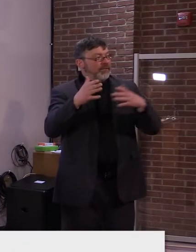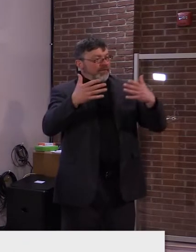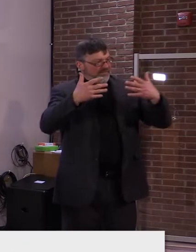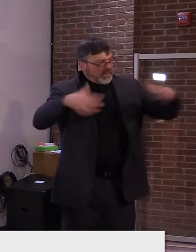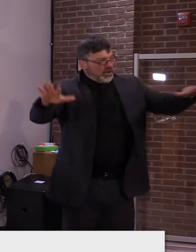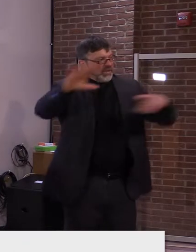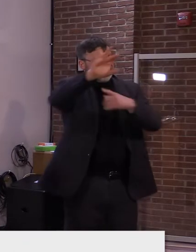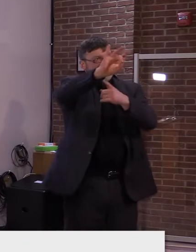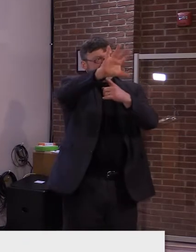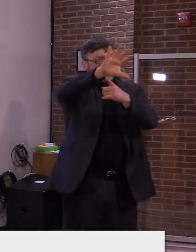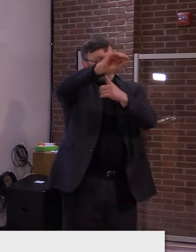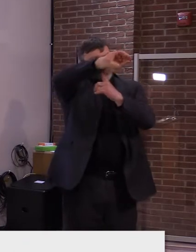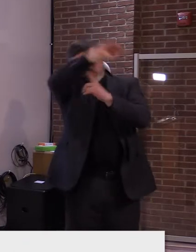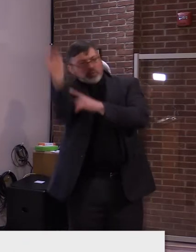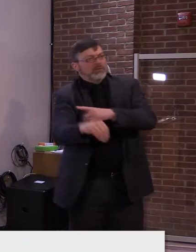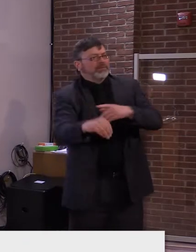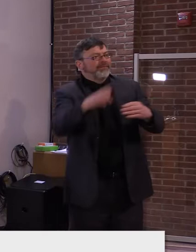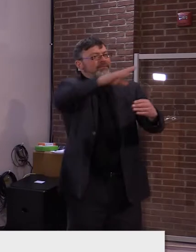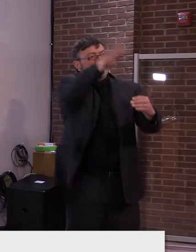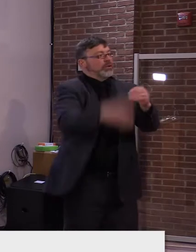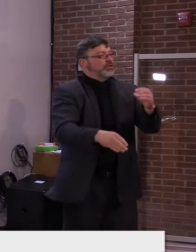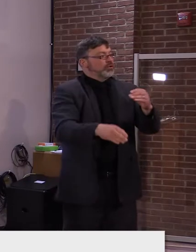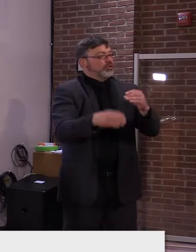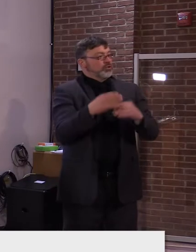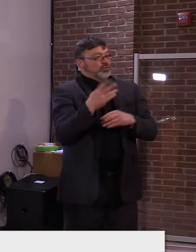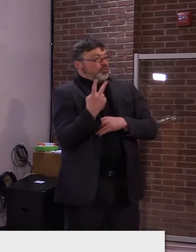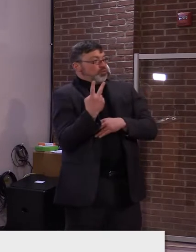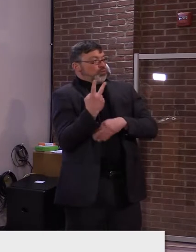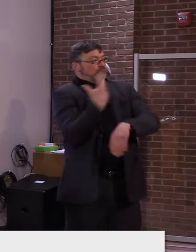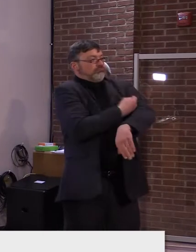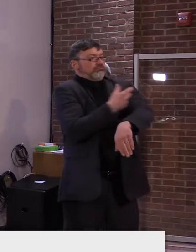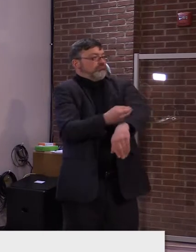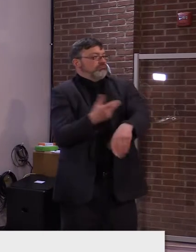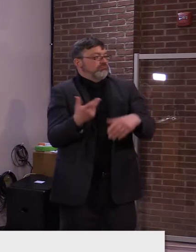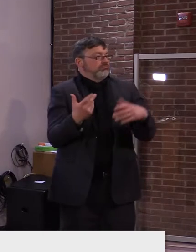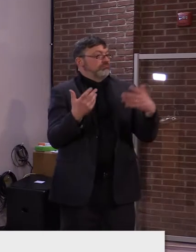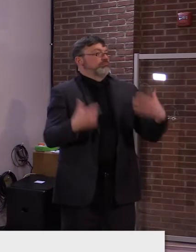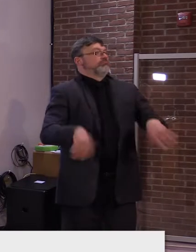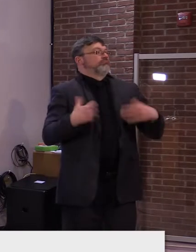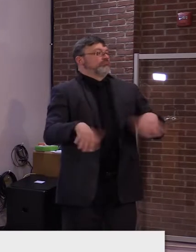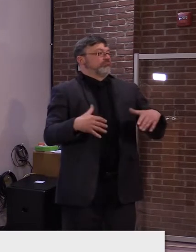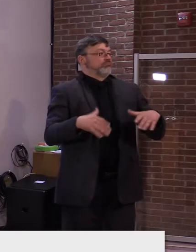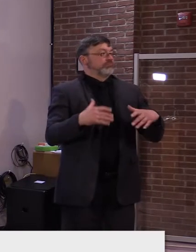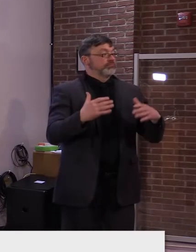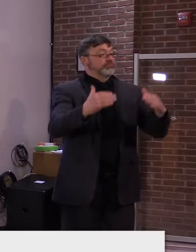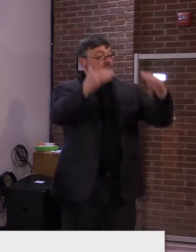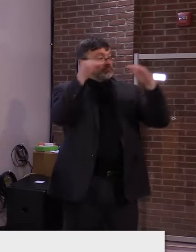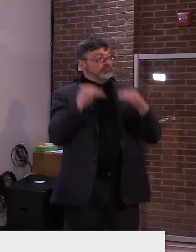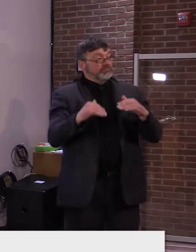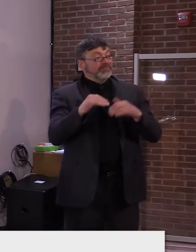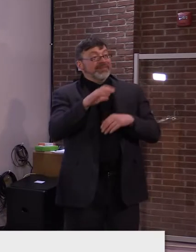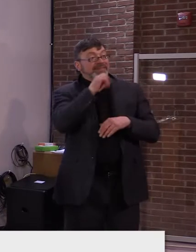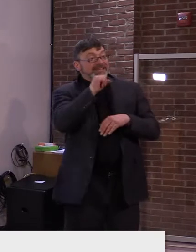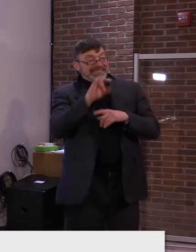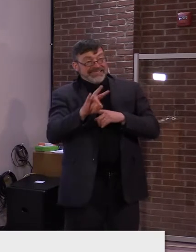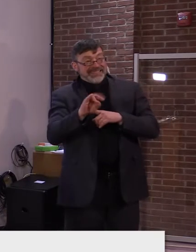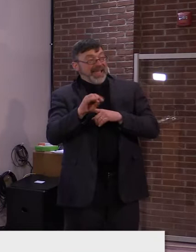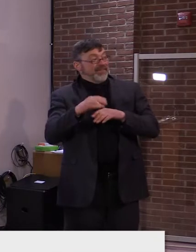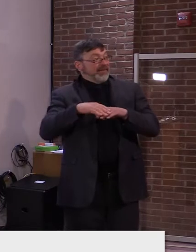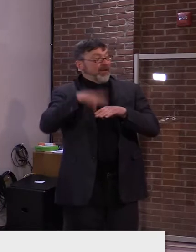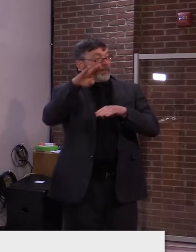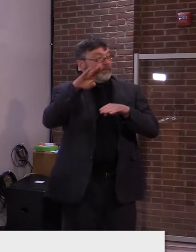have been vaccinated. 83% of those 70 to 75 year olds have been vaccinated, and